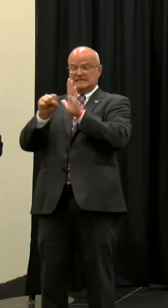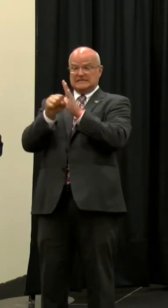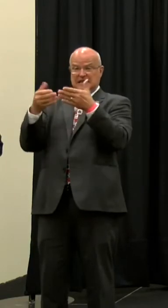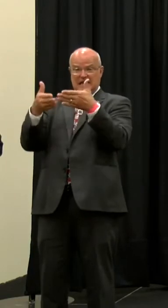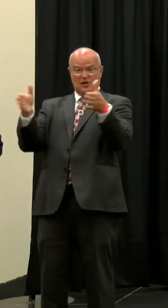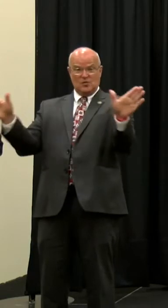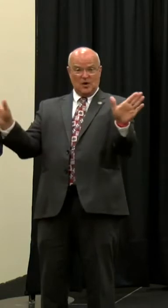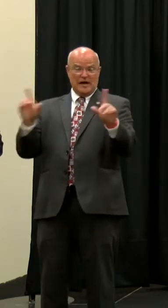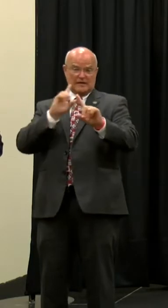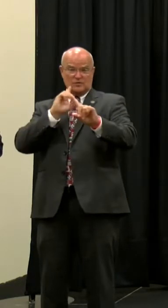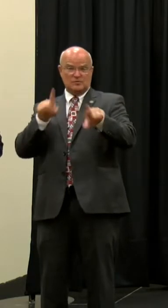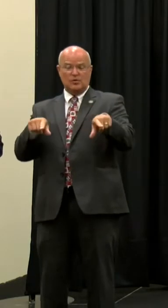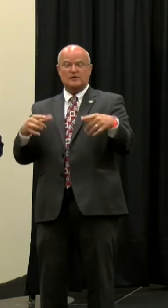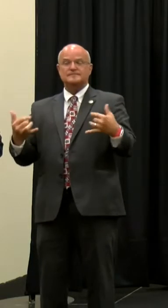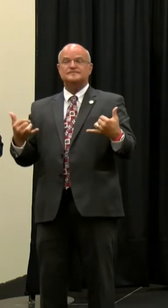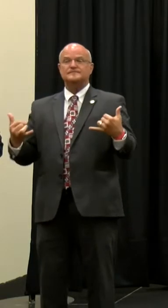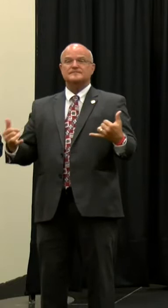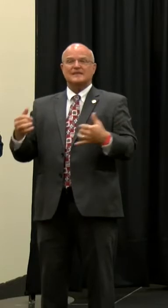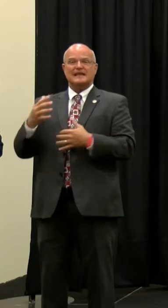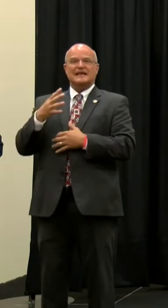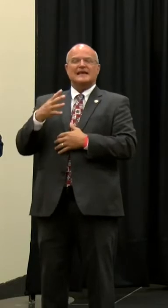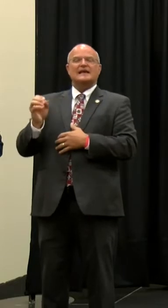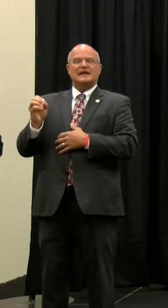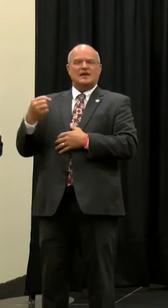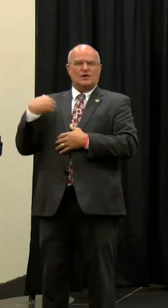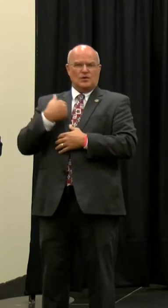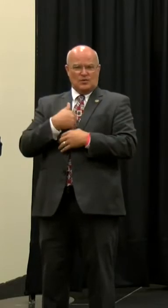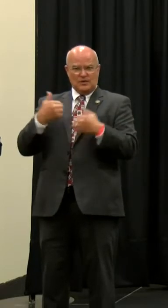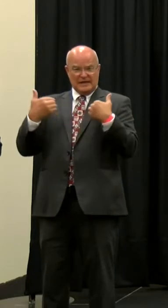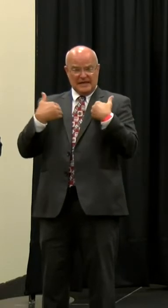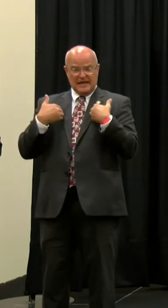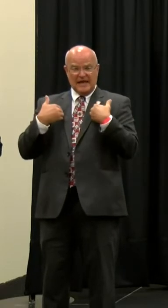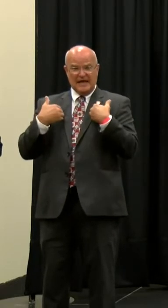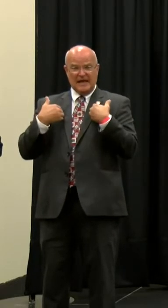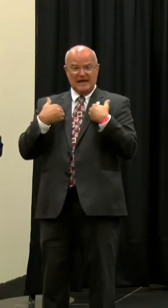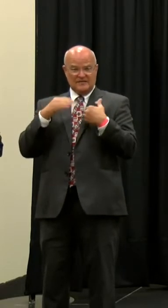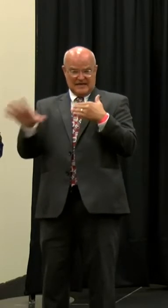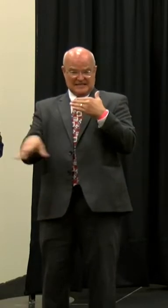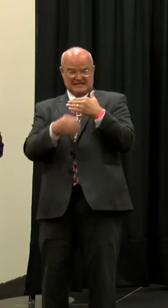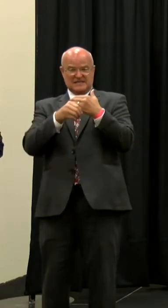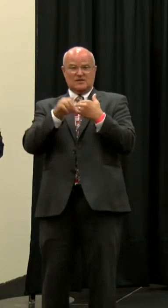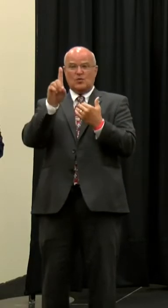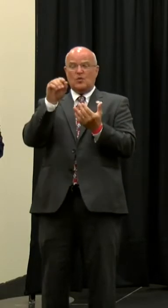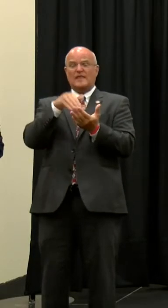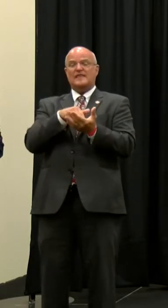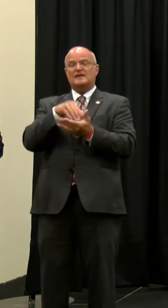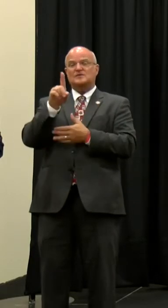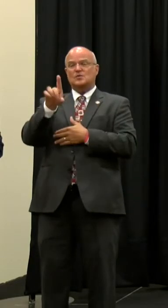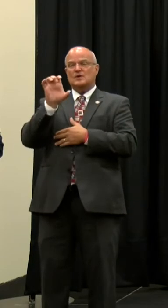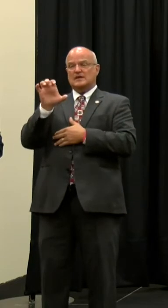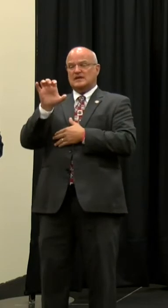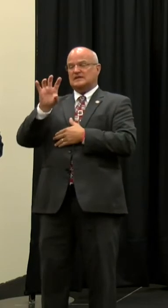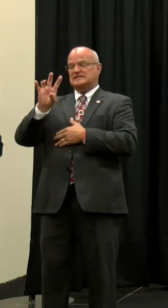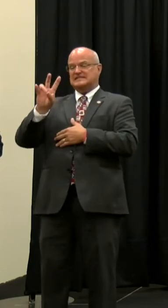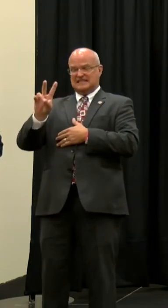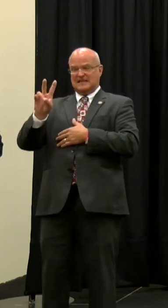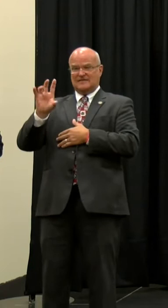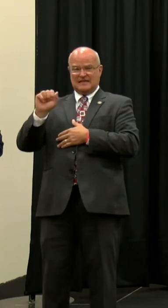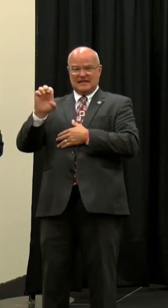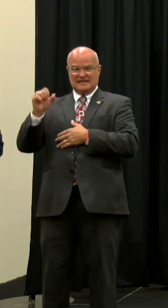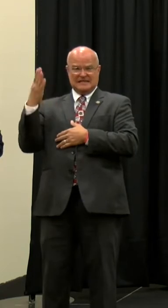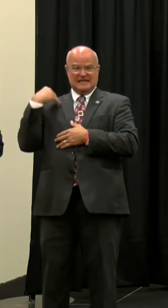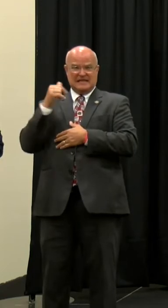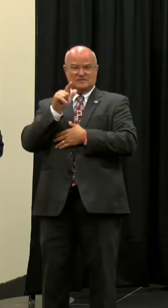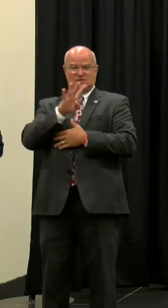to our report today, and we have an additional 1,107 cases in the